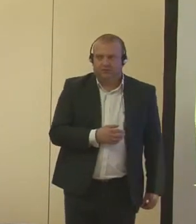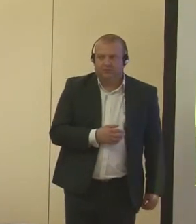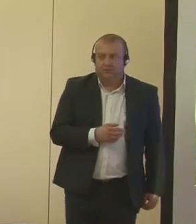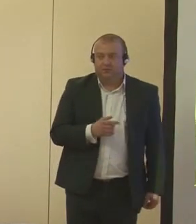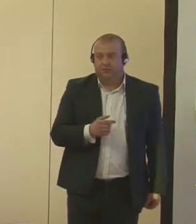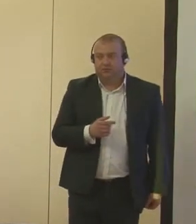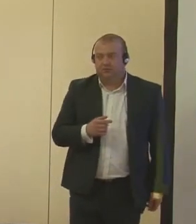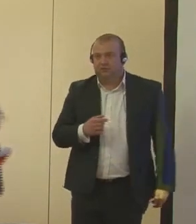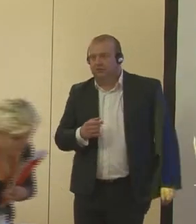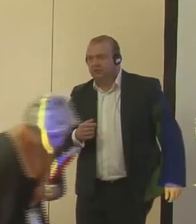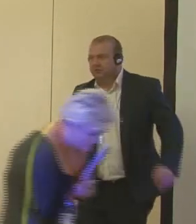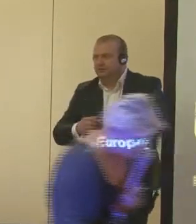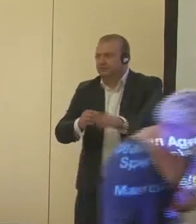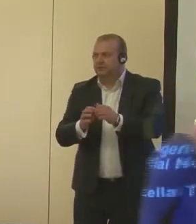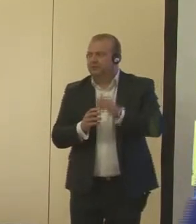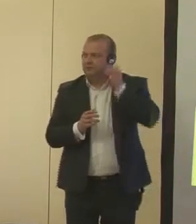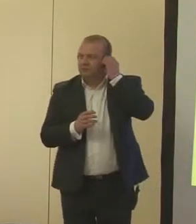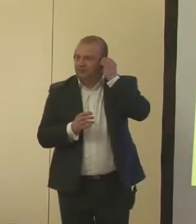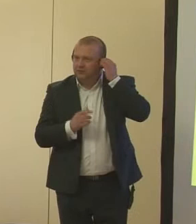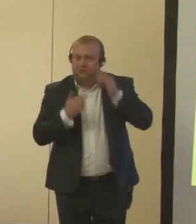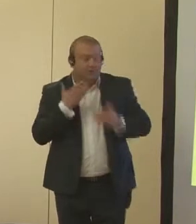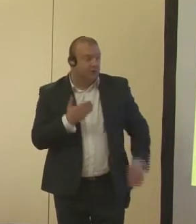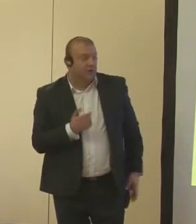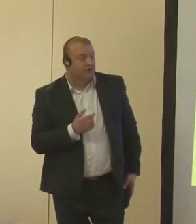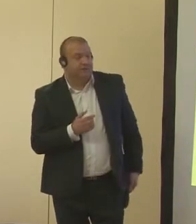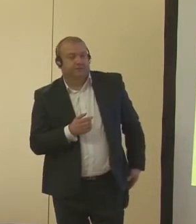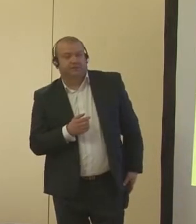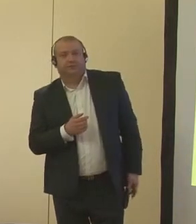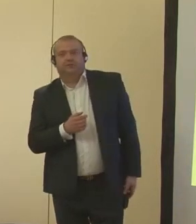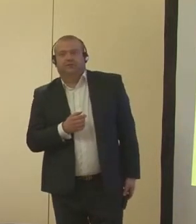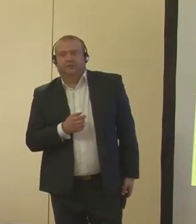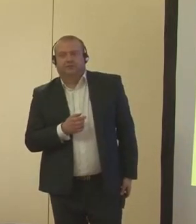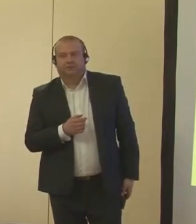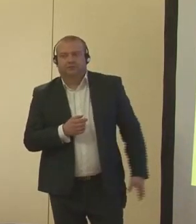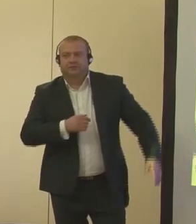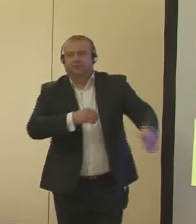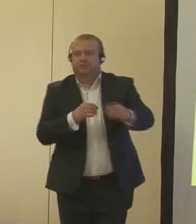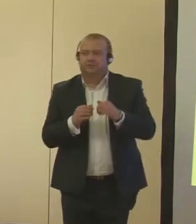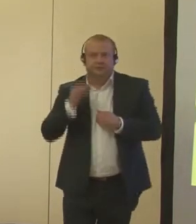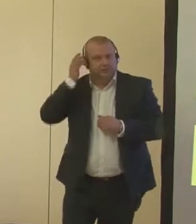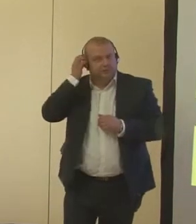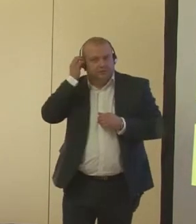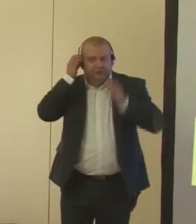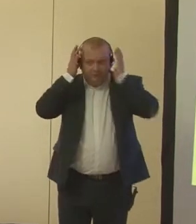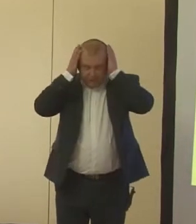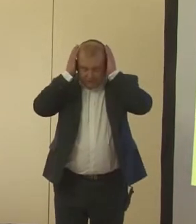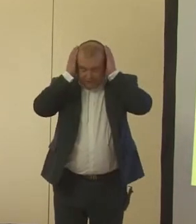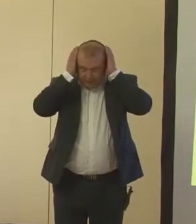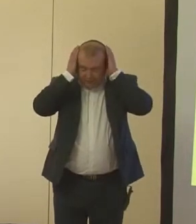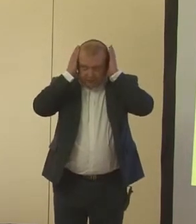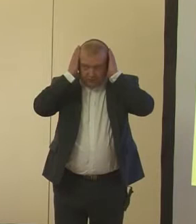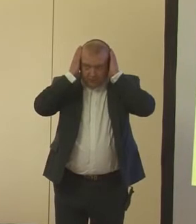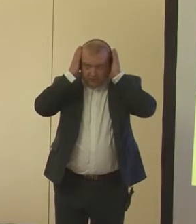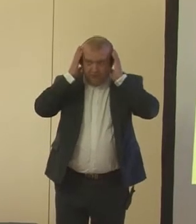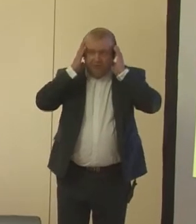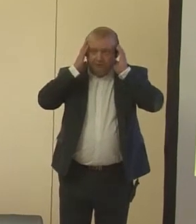So, while the presentation is uploading, thank you, and it works fine. I'd like to thank the organizers